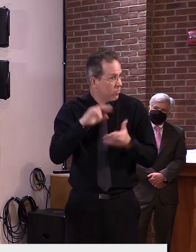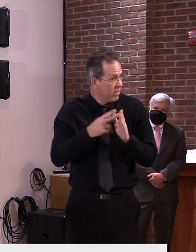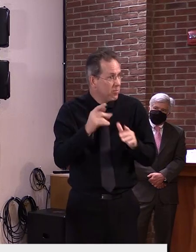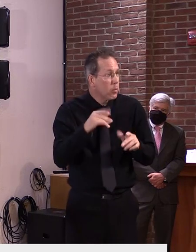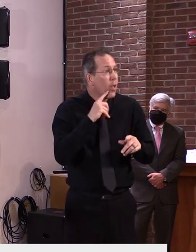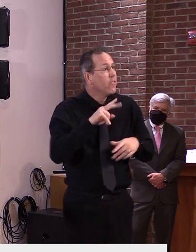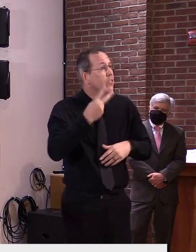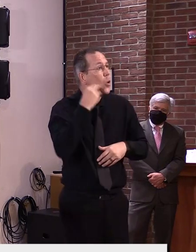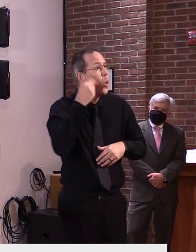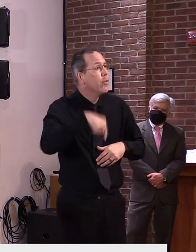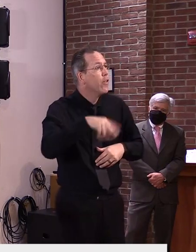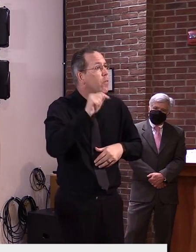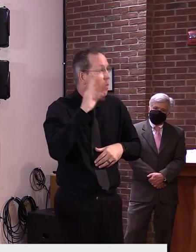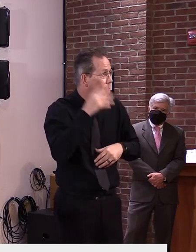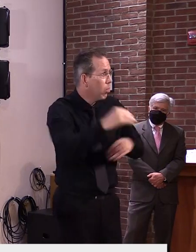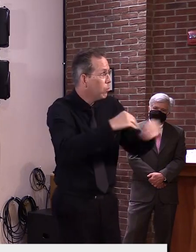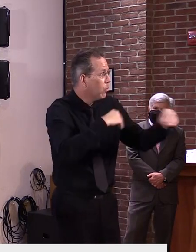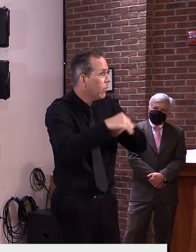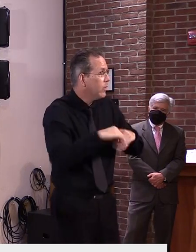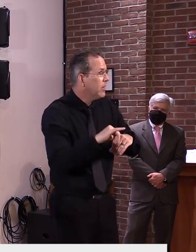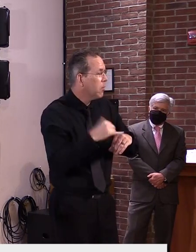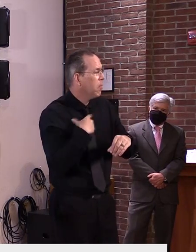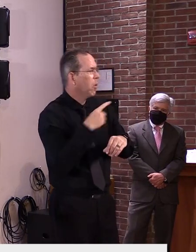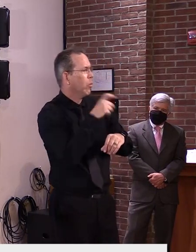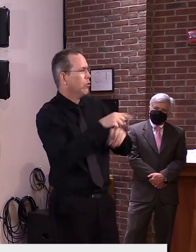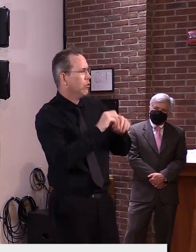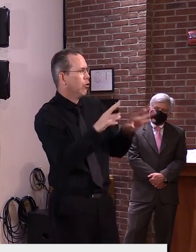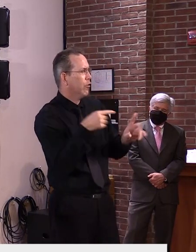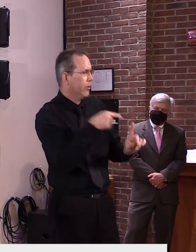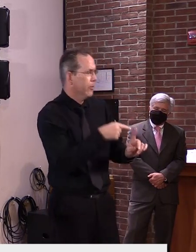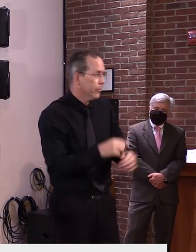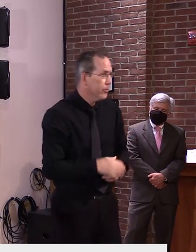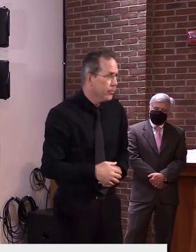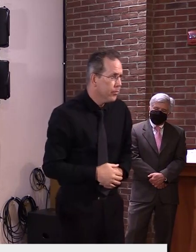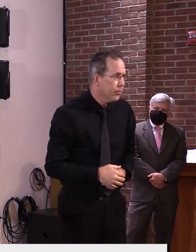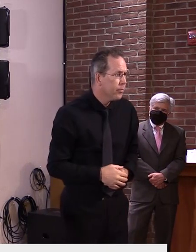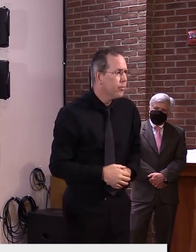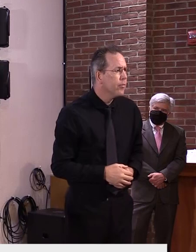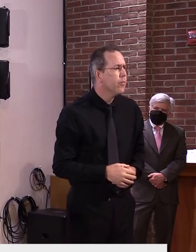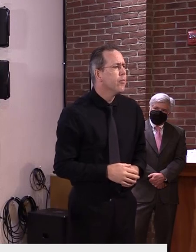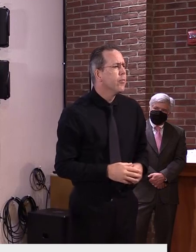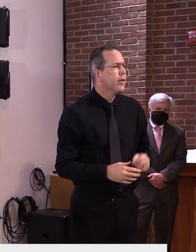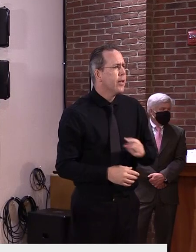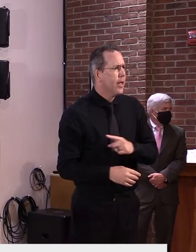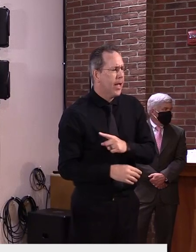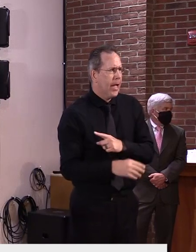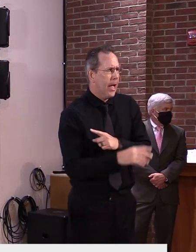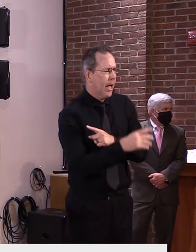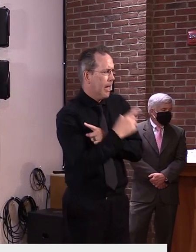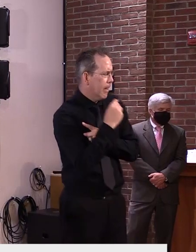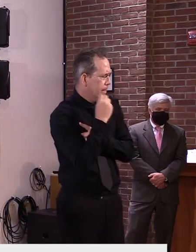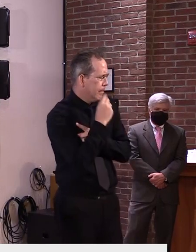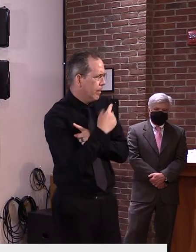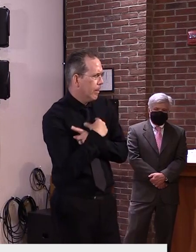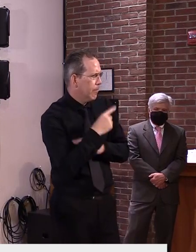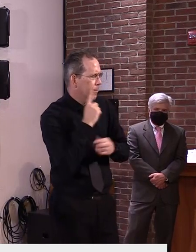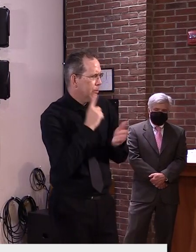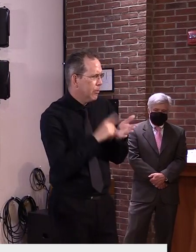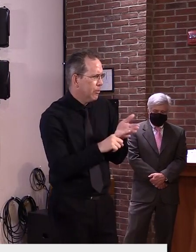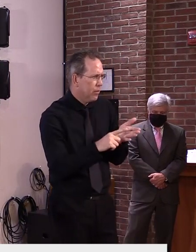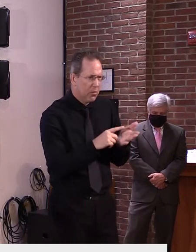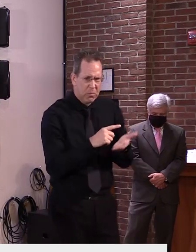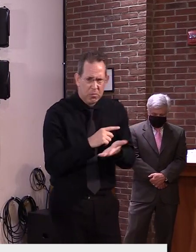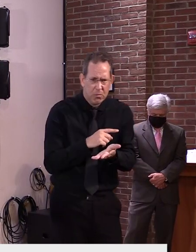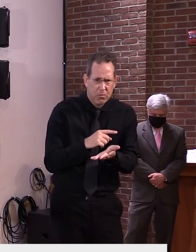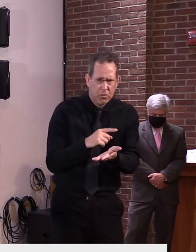but I don't know if Secretary French might have the answer to that. But it may be too soon to tell. Secretary French,